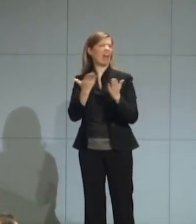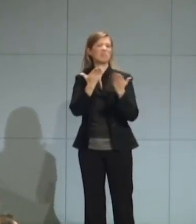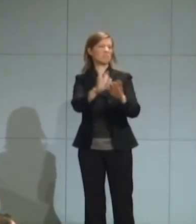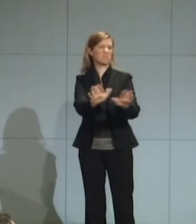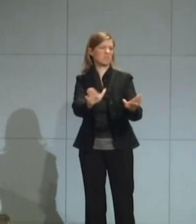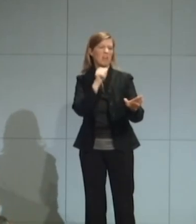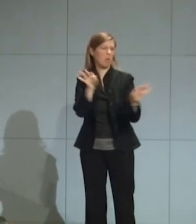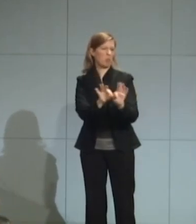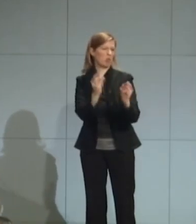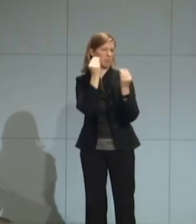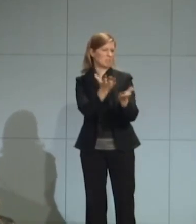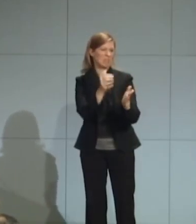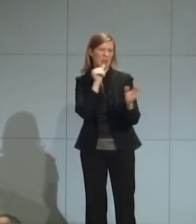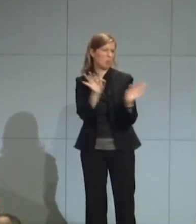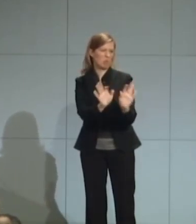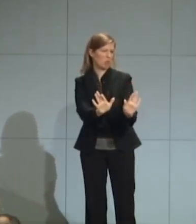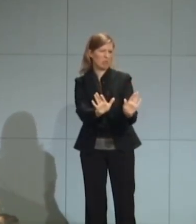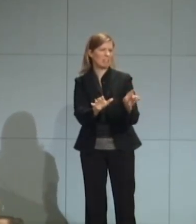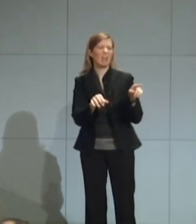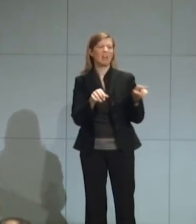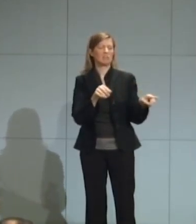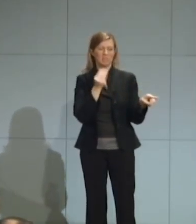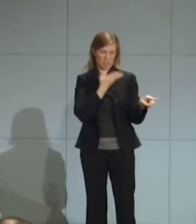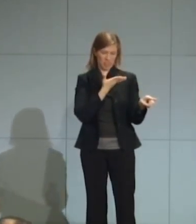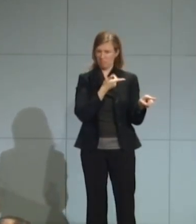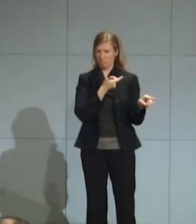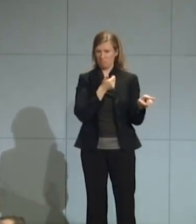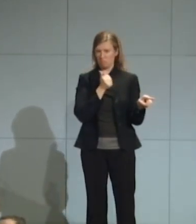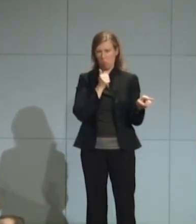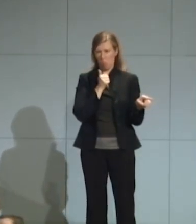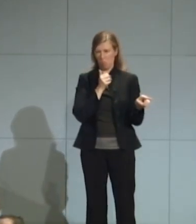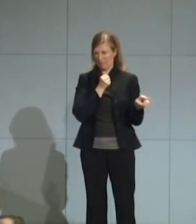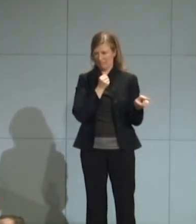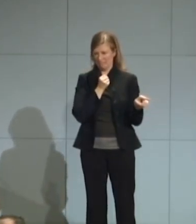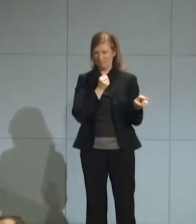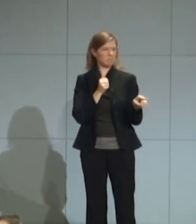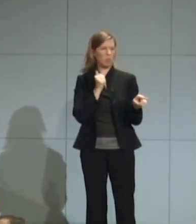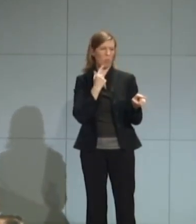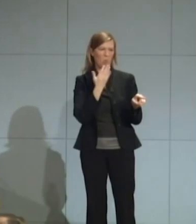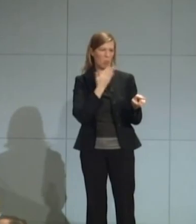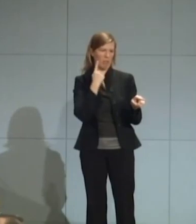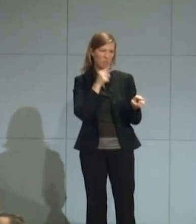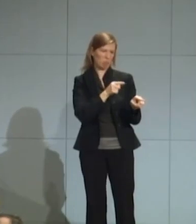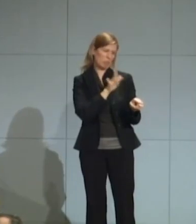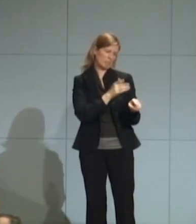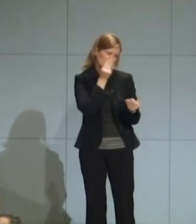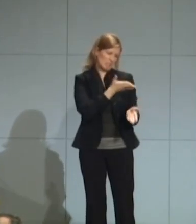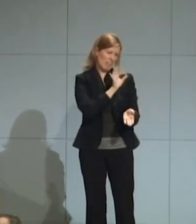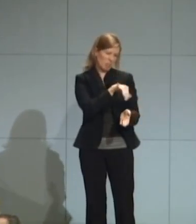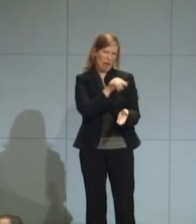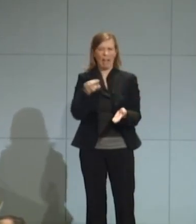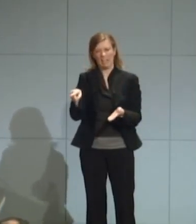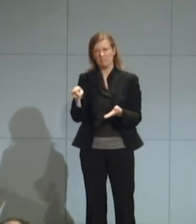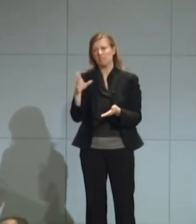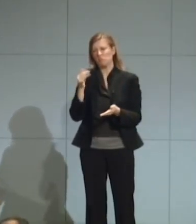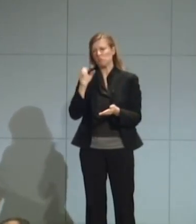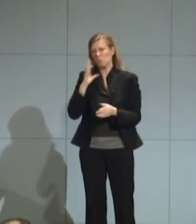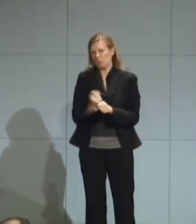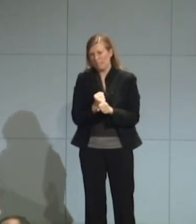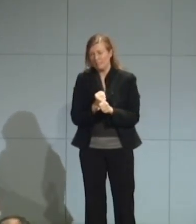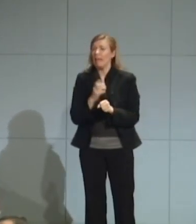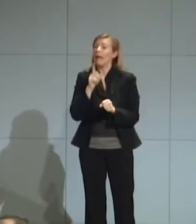mean the same to black folk. It certainly didn't mean the same to indigenous native North American peoples as it